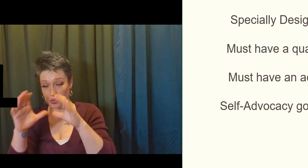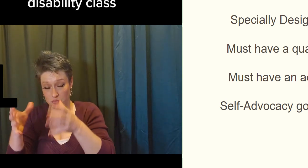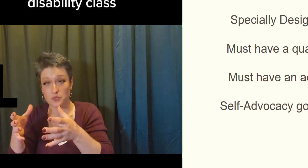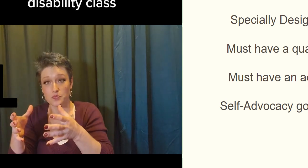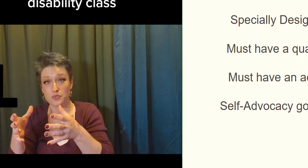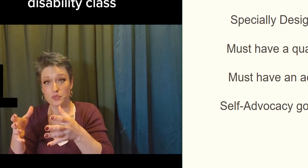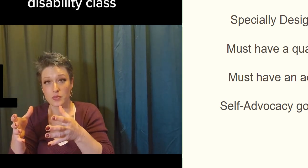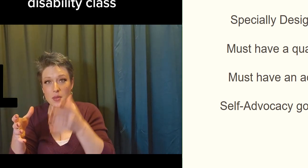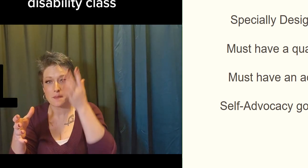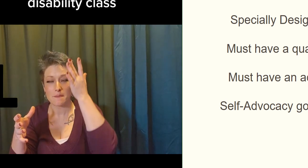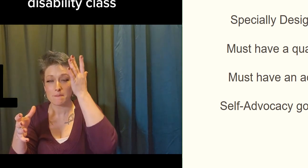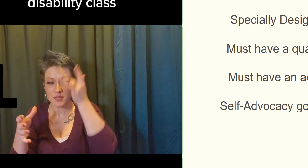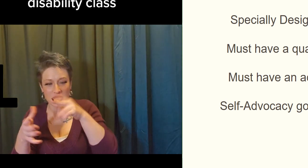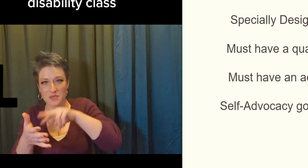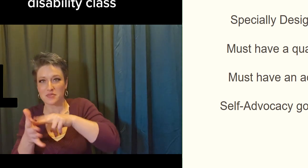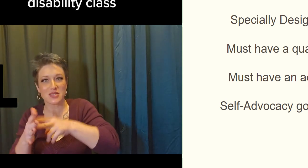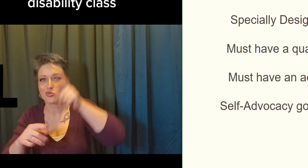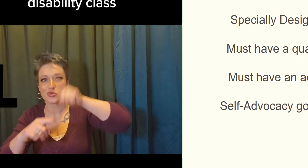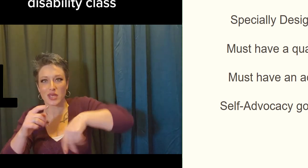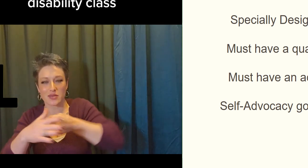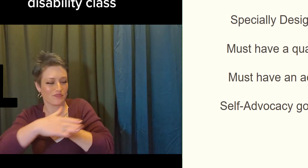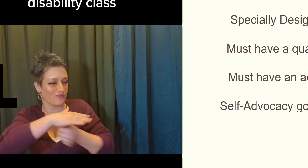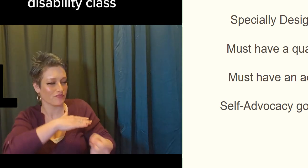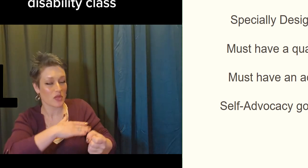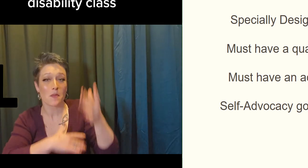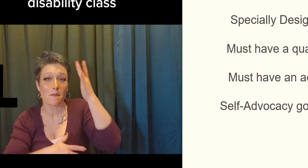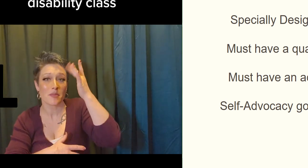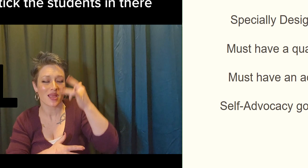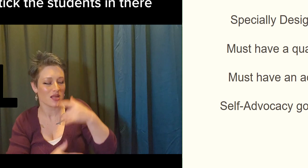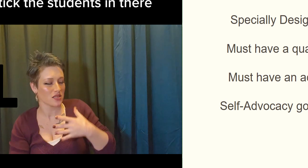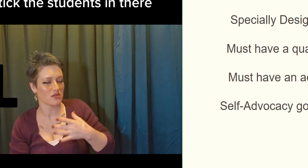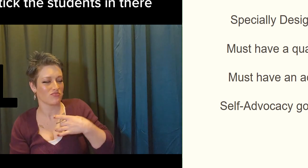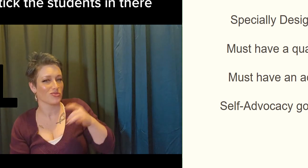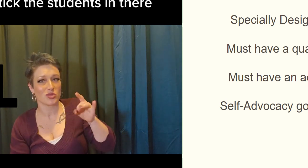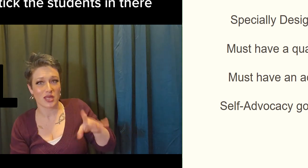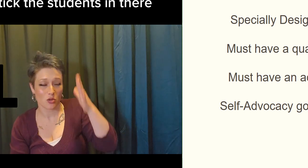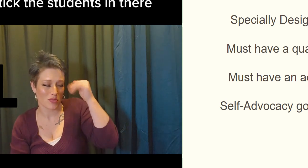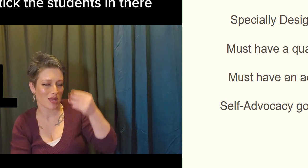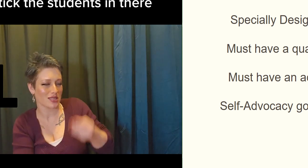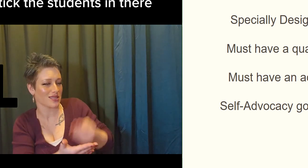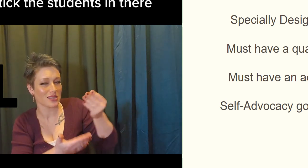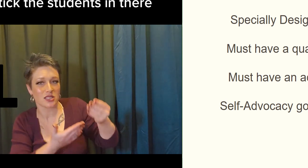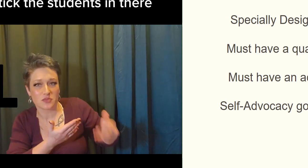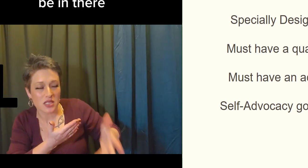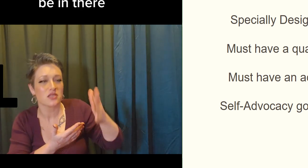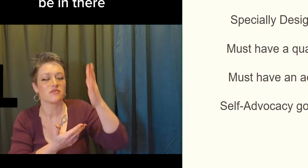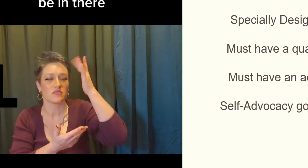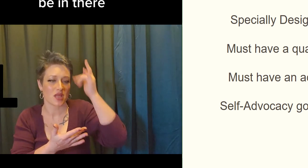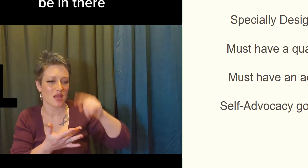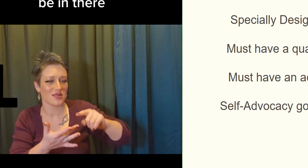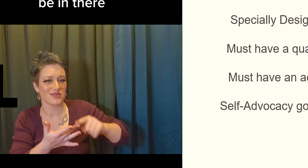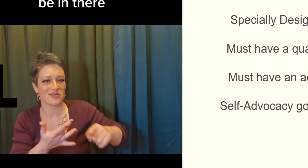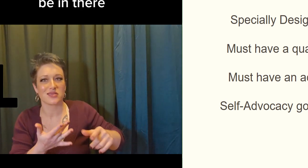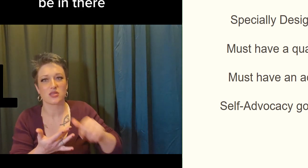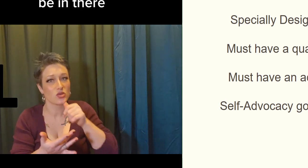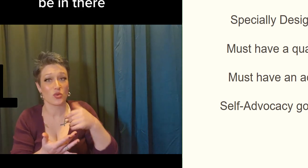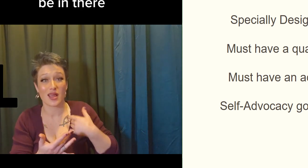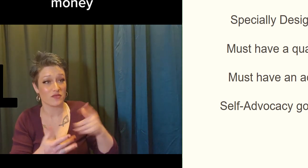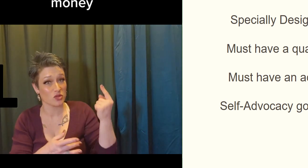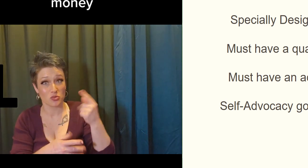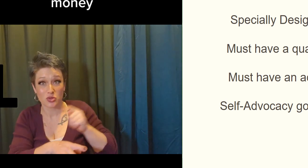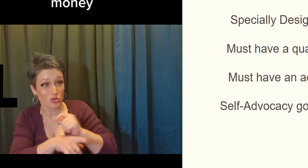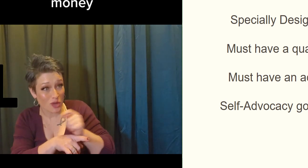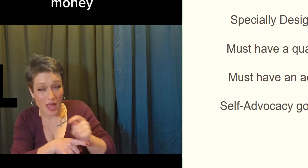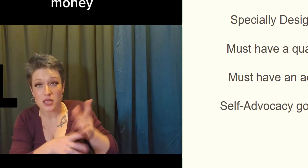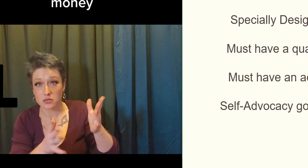it was that there wasn't a disability class. It meant that you couldn't stick the students in there and decide that they couldn't be in there, that it was